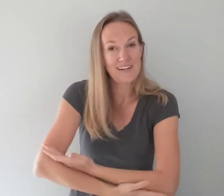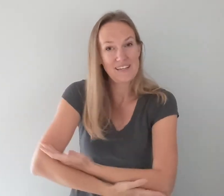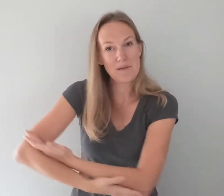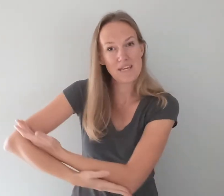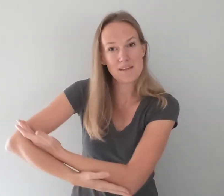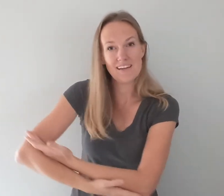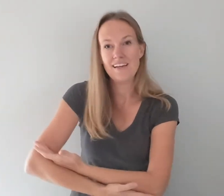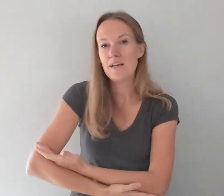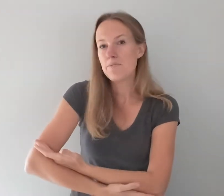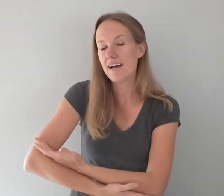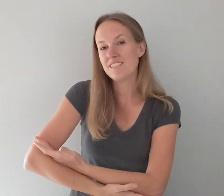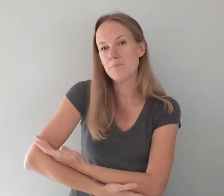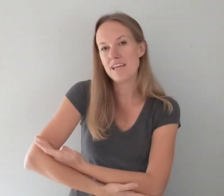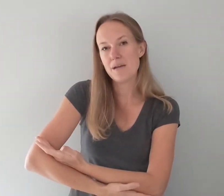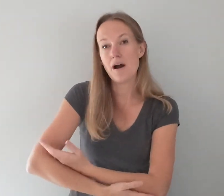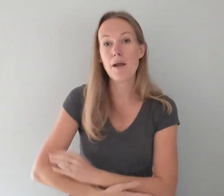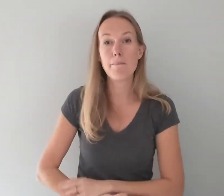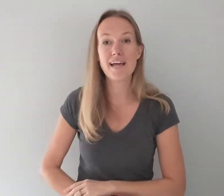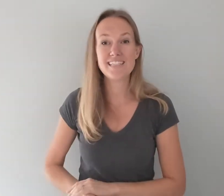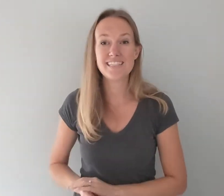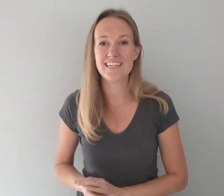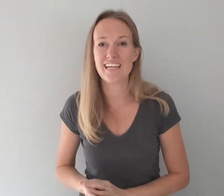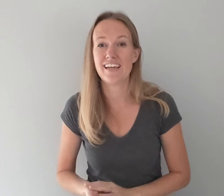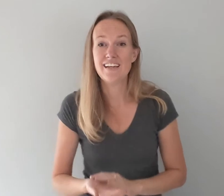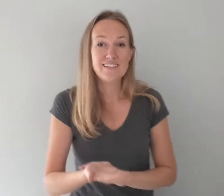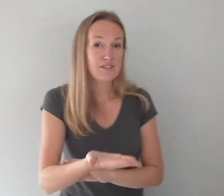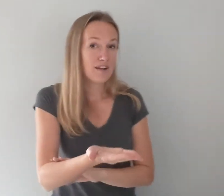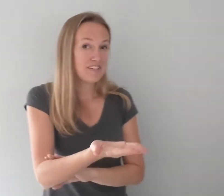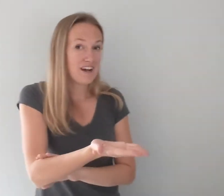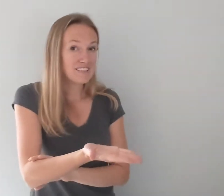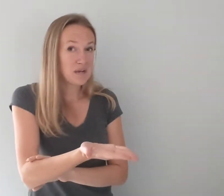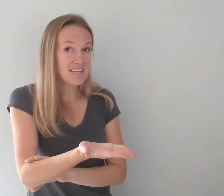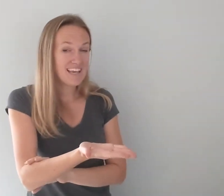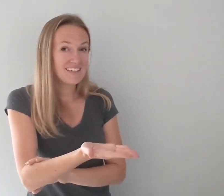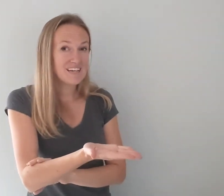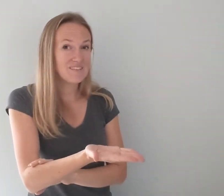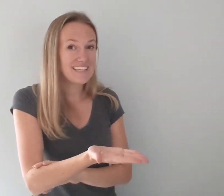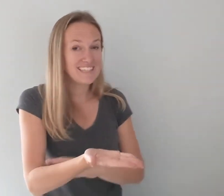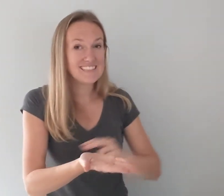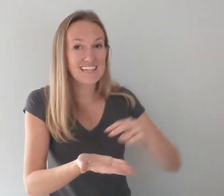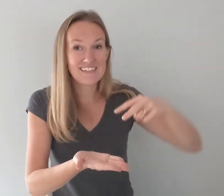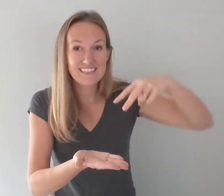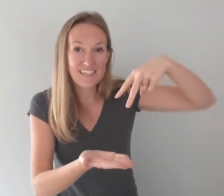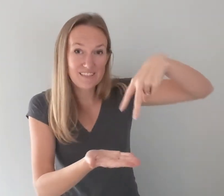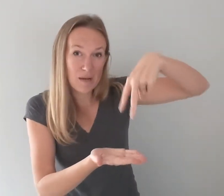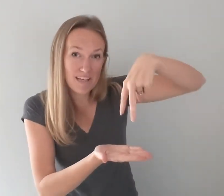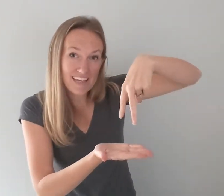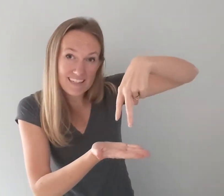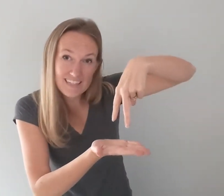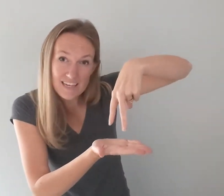cradling a baby. Bow to babe on bended knee. So you have your non-dominant hand out like this, and you're gonna take your dominant hand